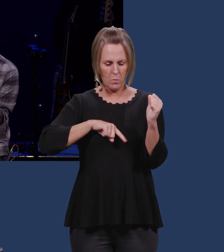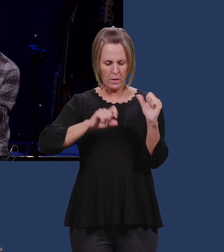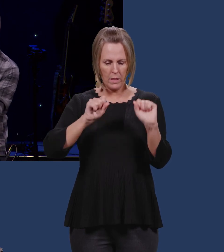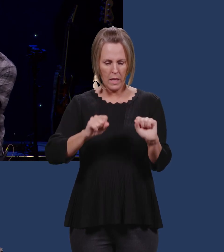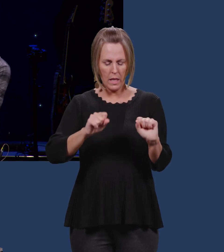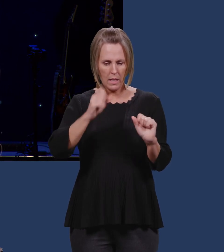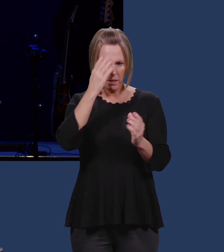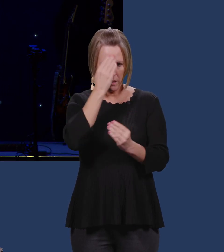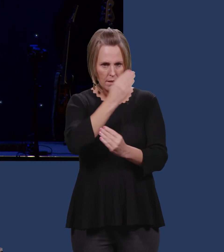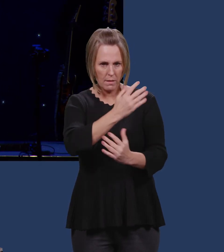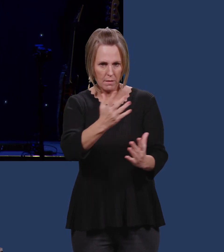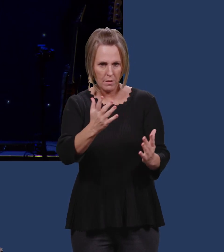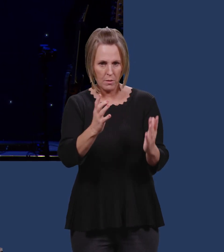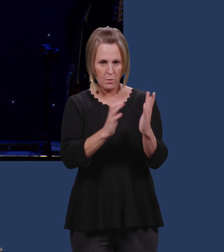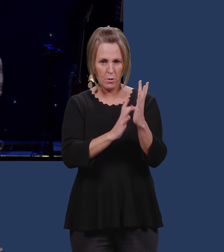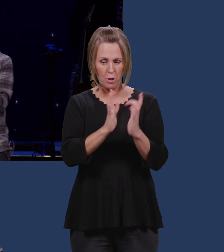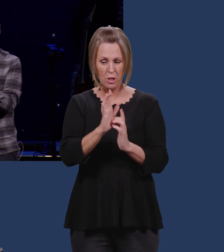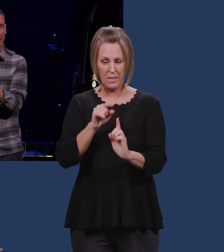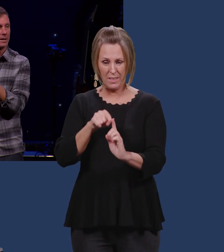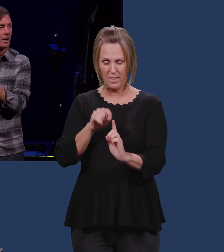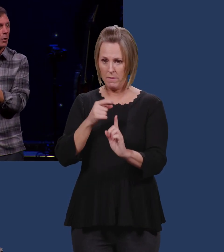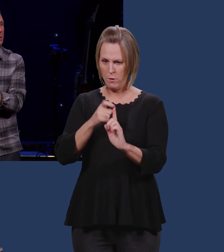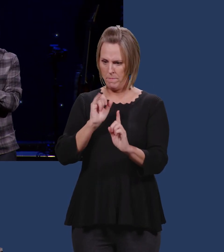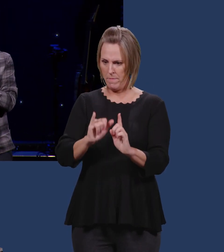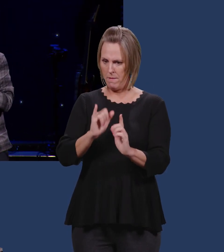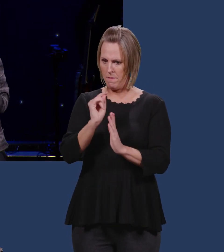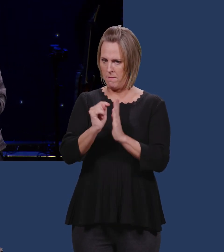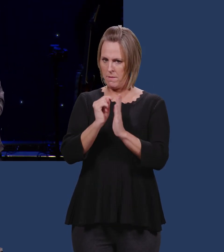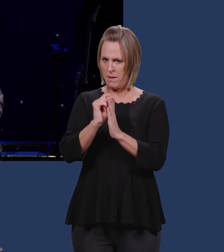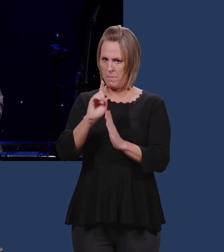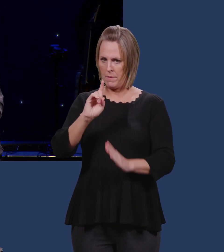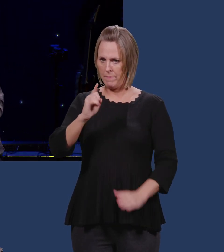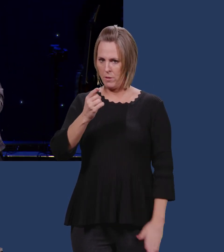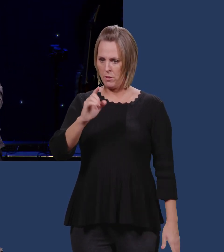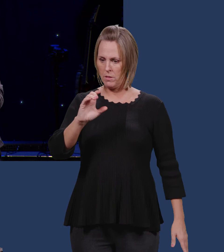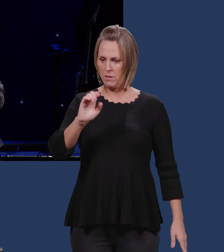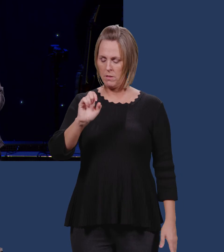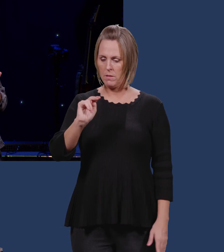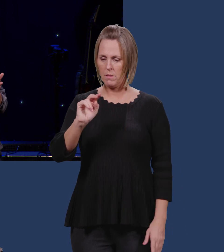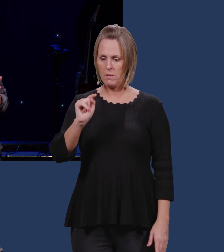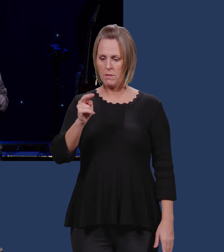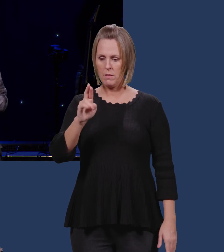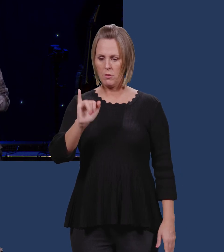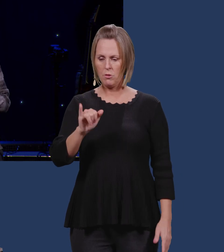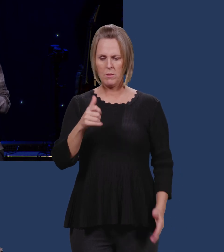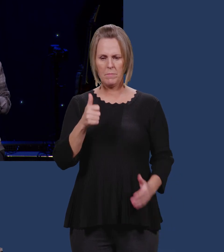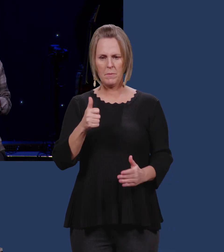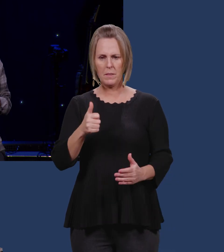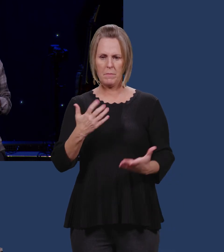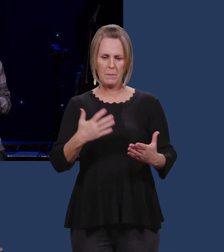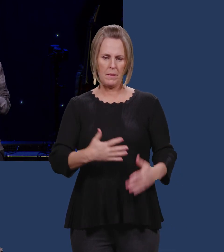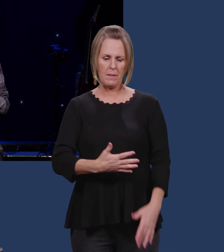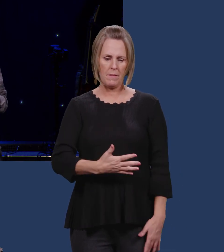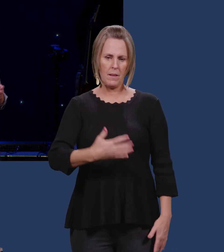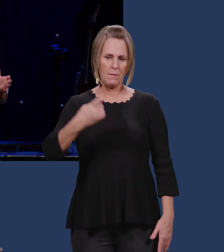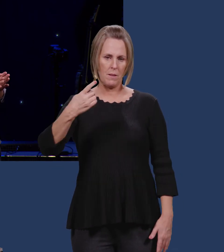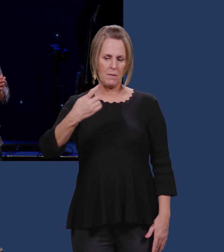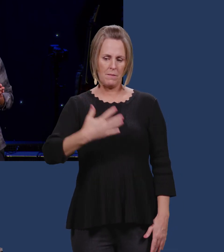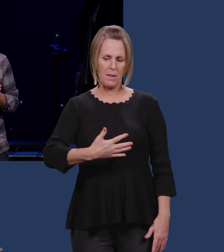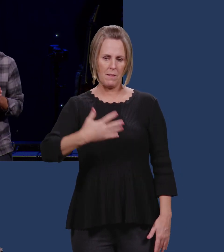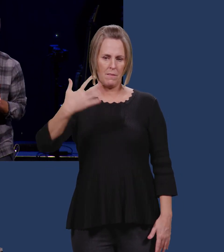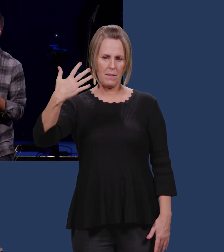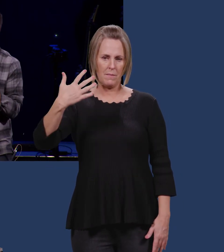that Jesus as a man of that time period was probably somewhere between 5'1 and 5'5.